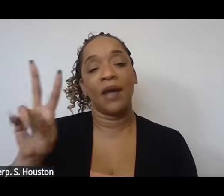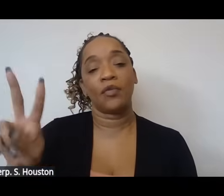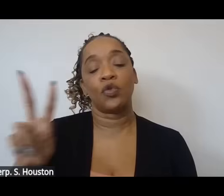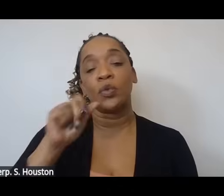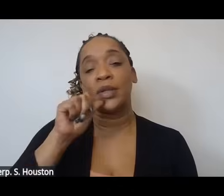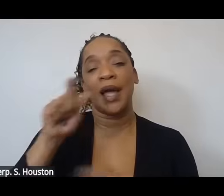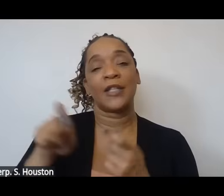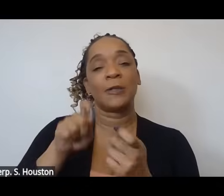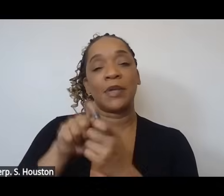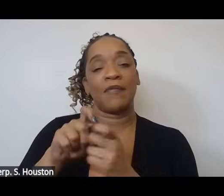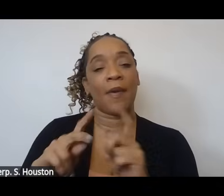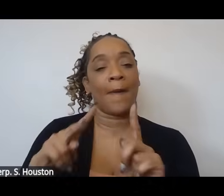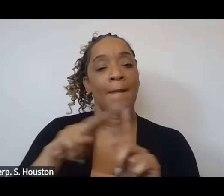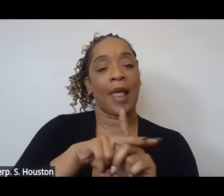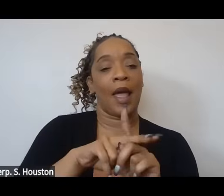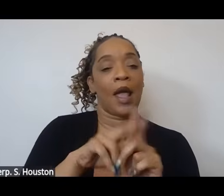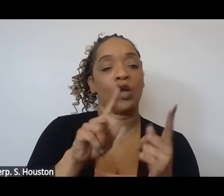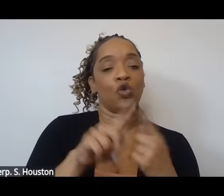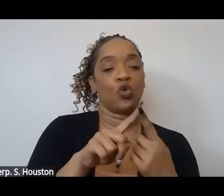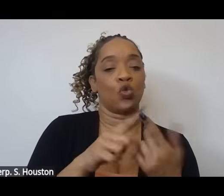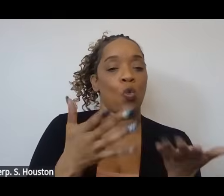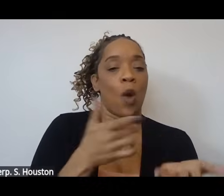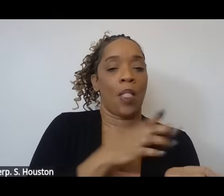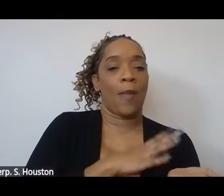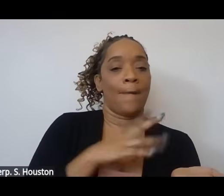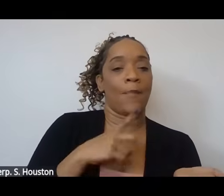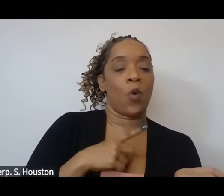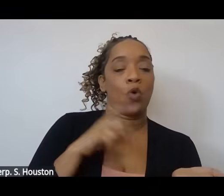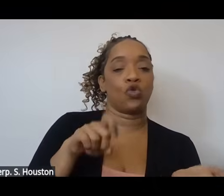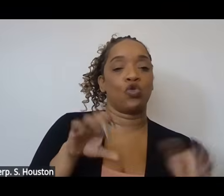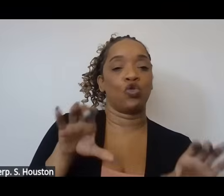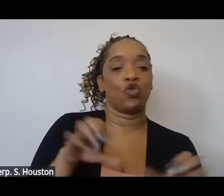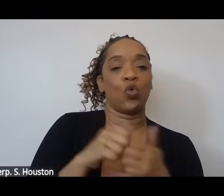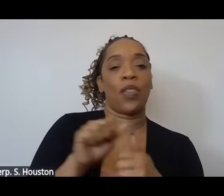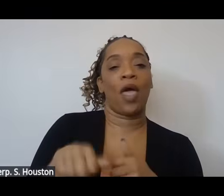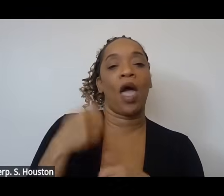is to do with respect to the other types of petitions.